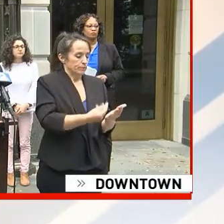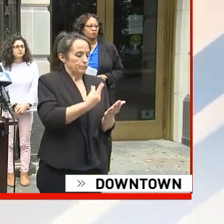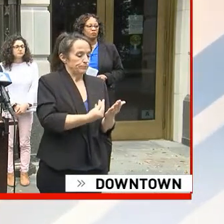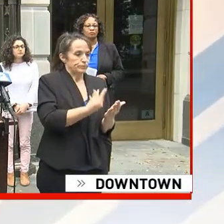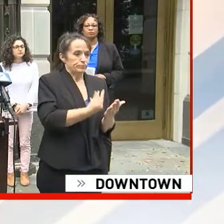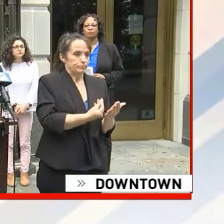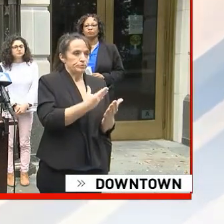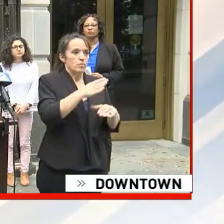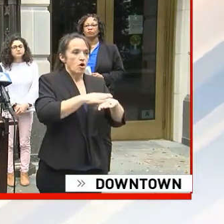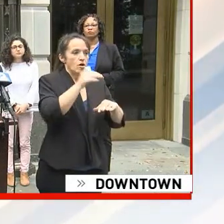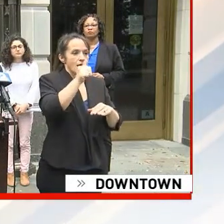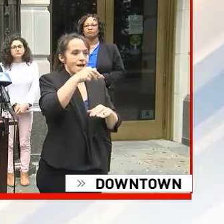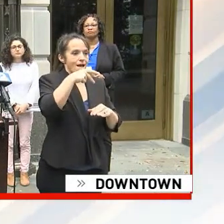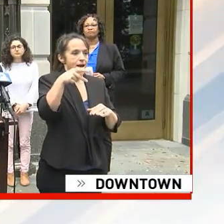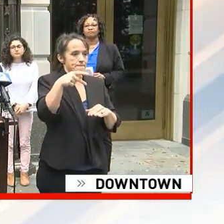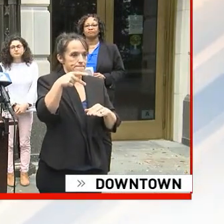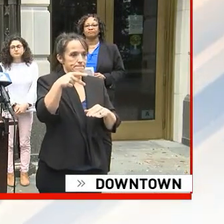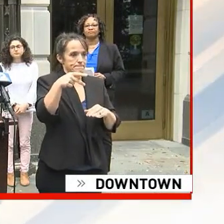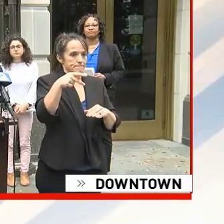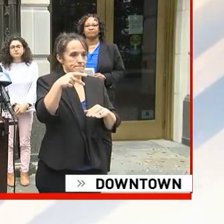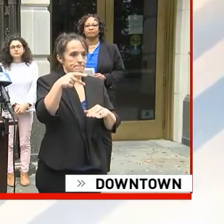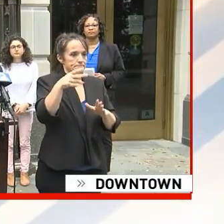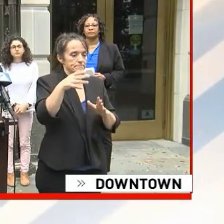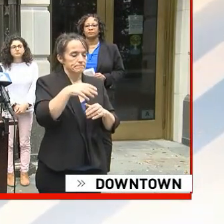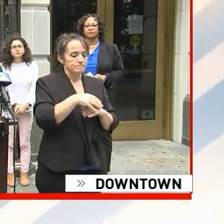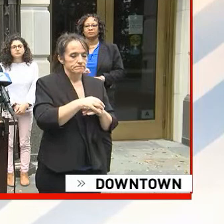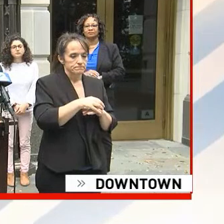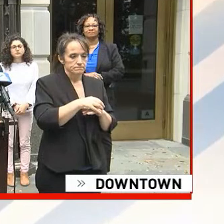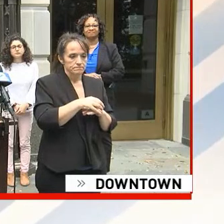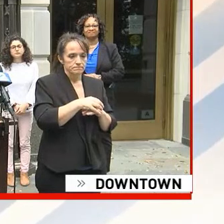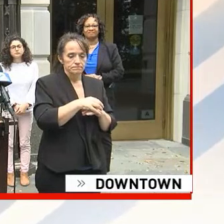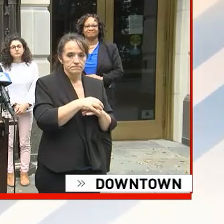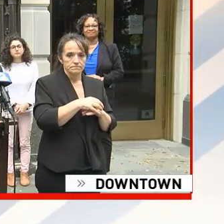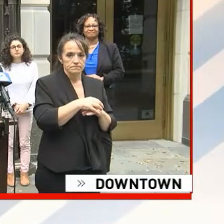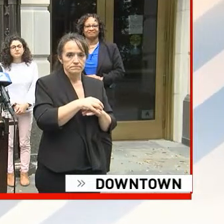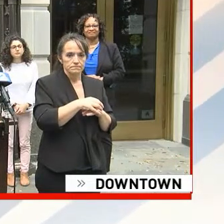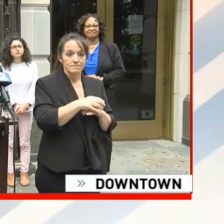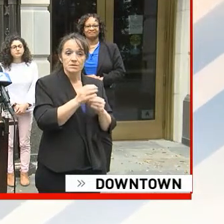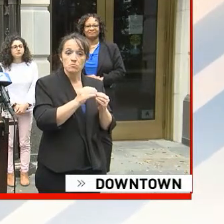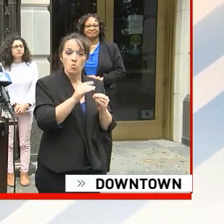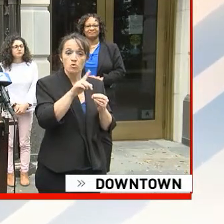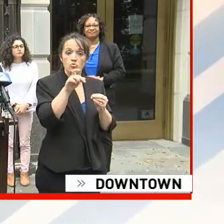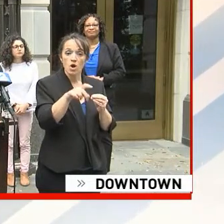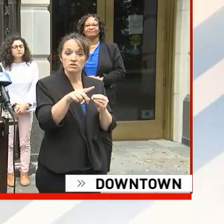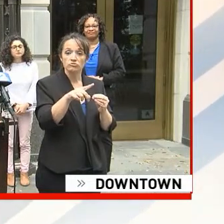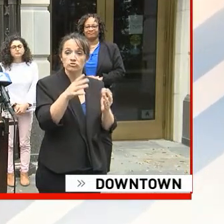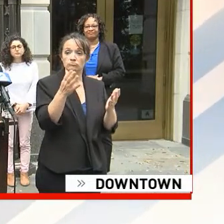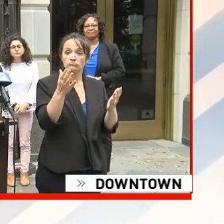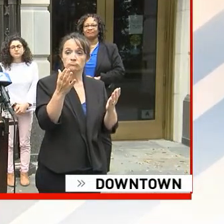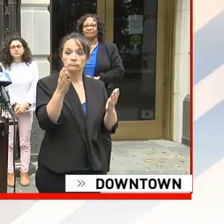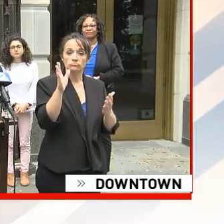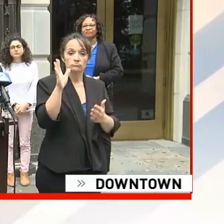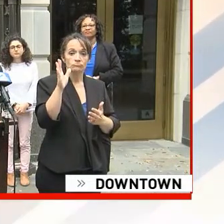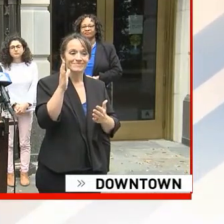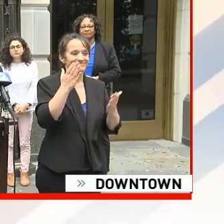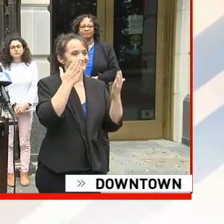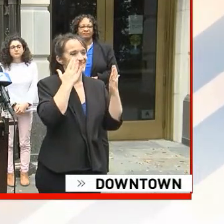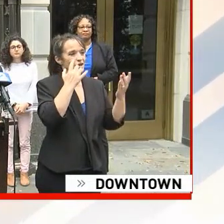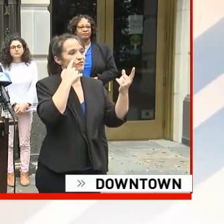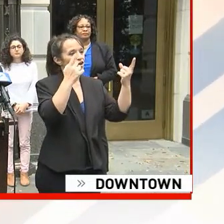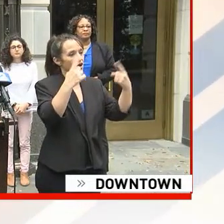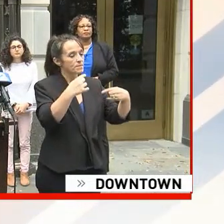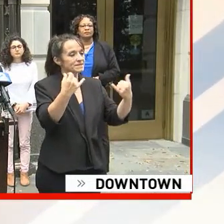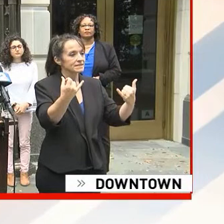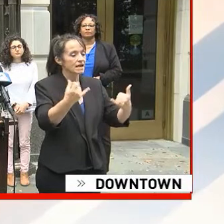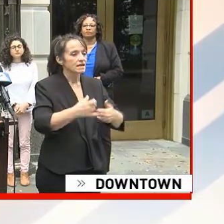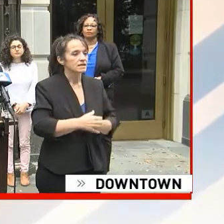Both of those shelters are available for folks that want to evacuate, and there is free transportation to both of those shelters as well. If